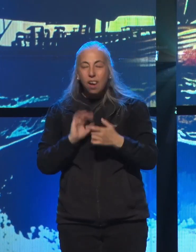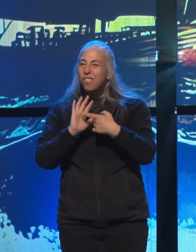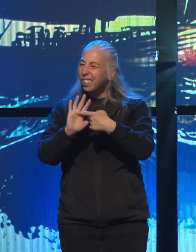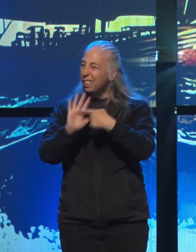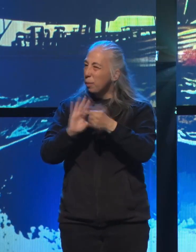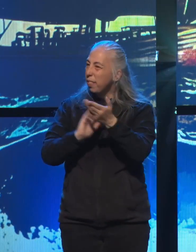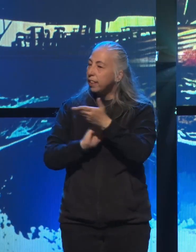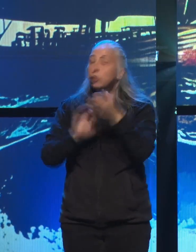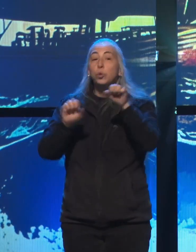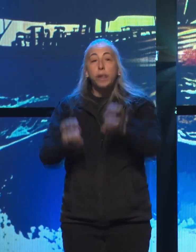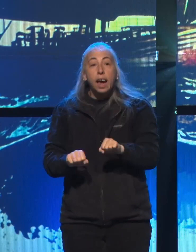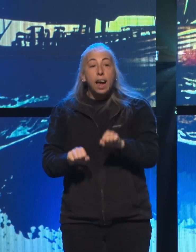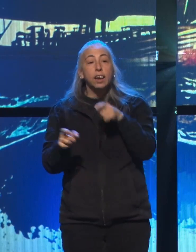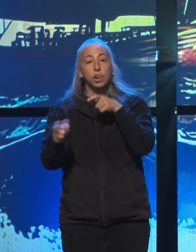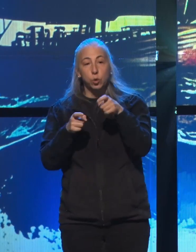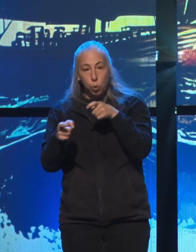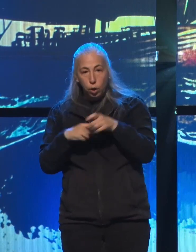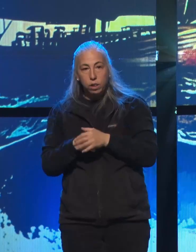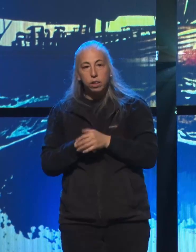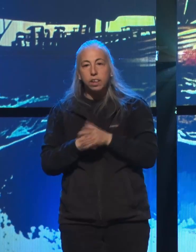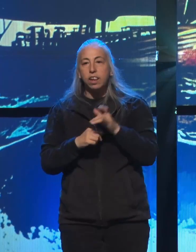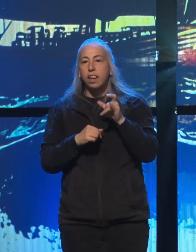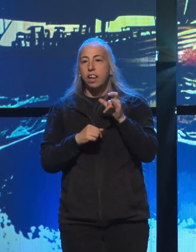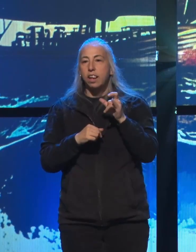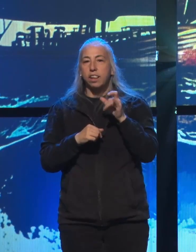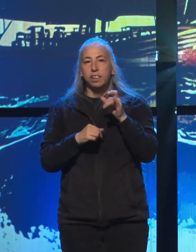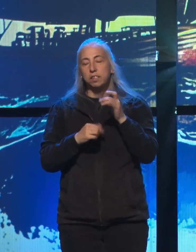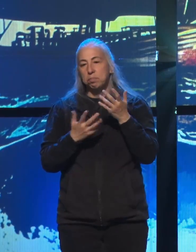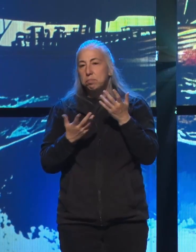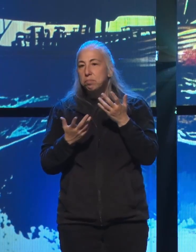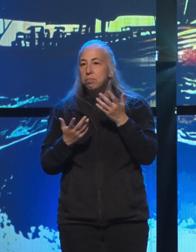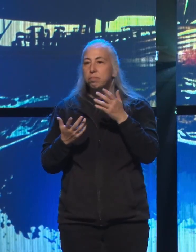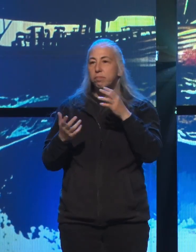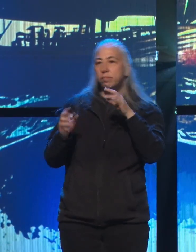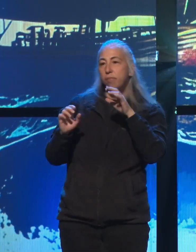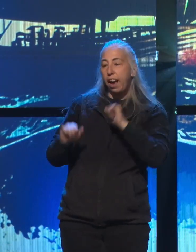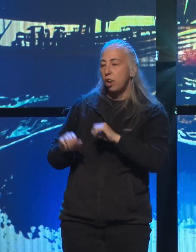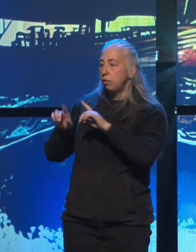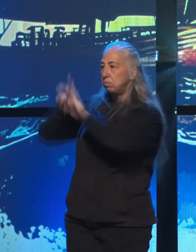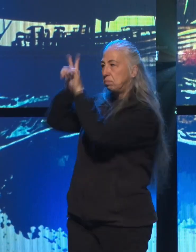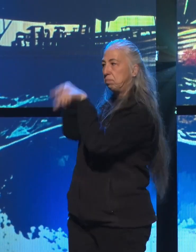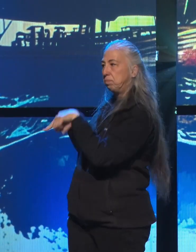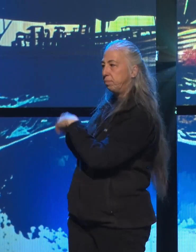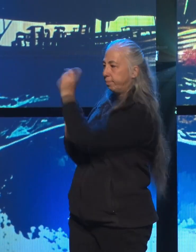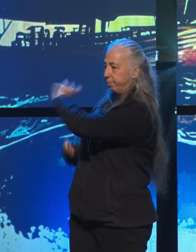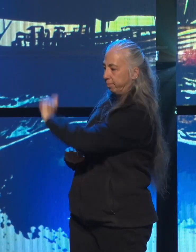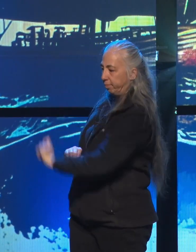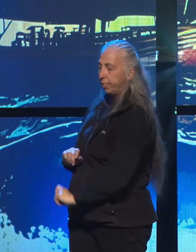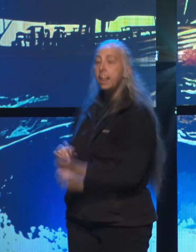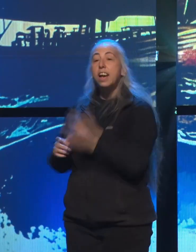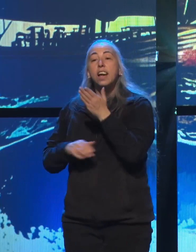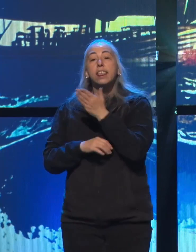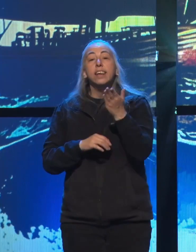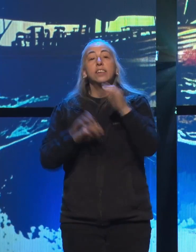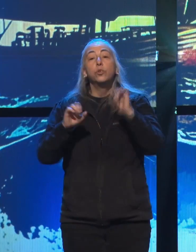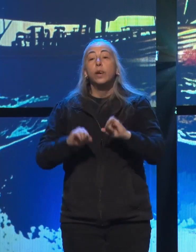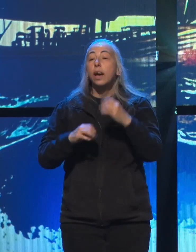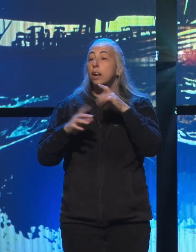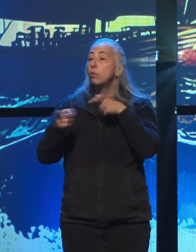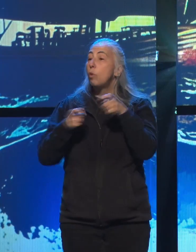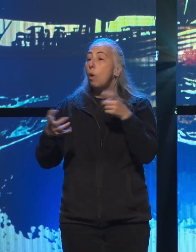like seminar style, I'd pull up the whiteboard and you all would shout it out. So things that you can control, your